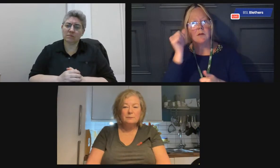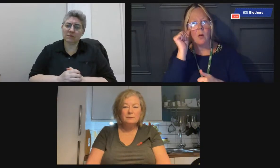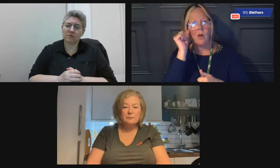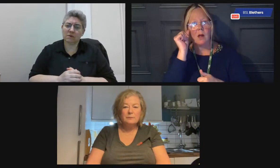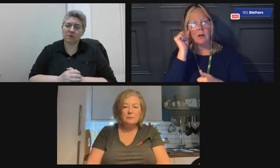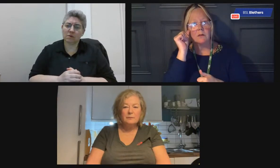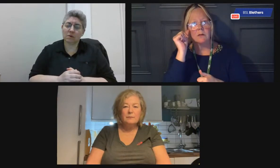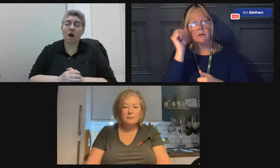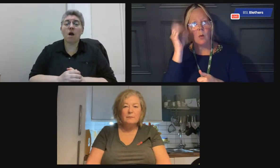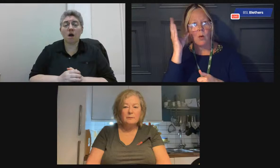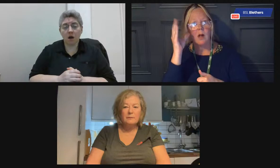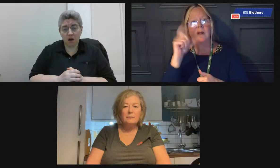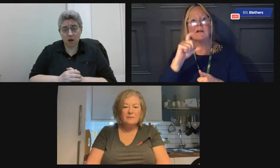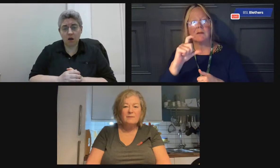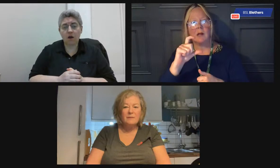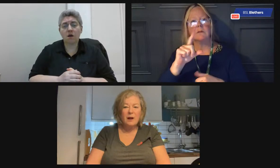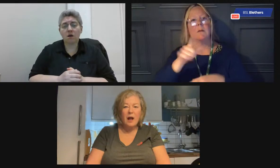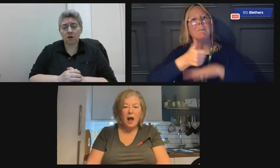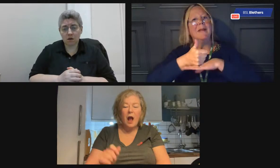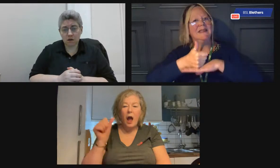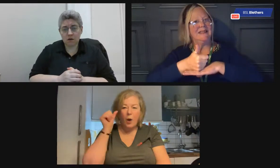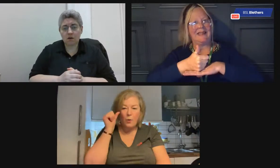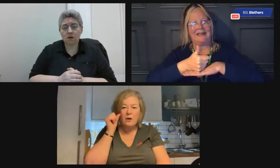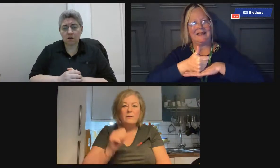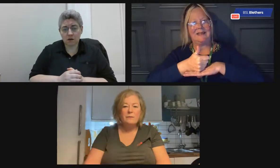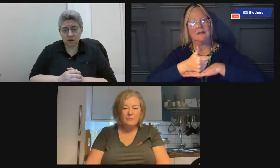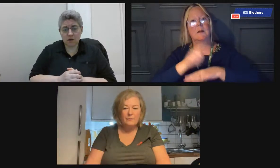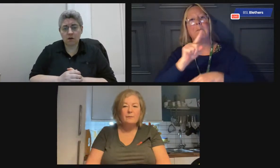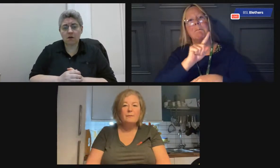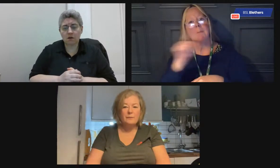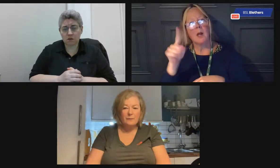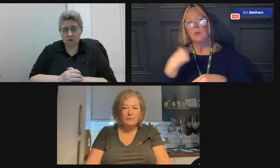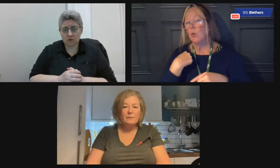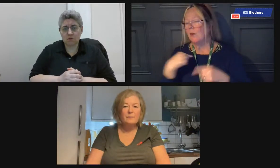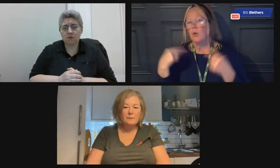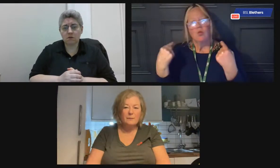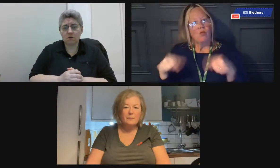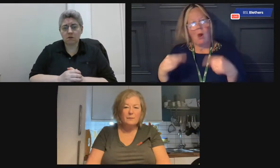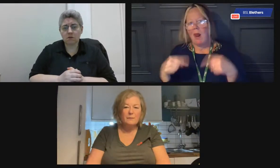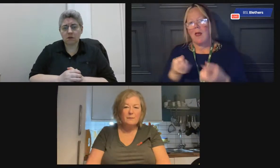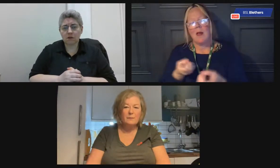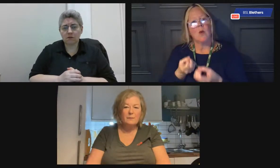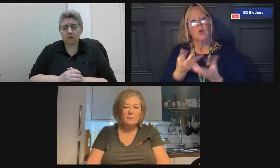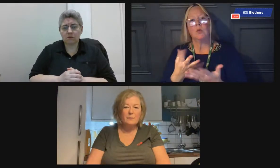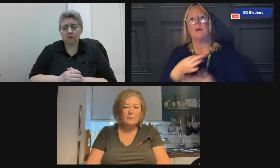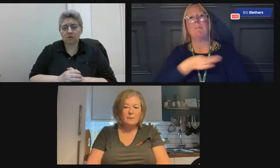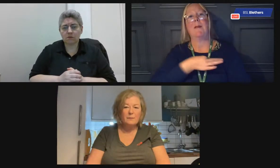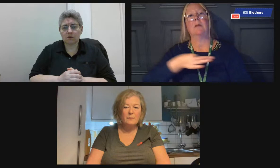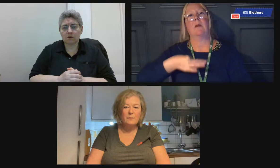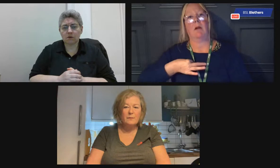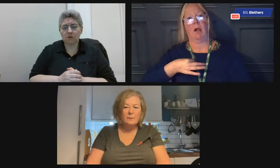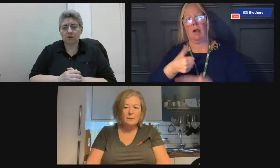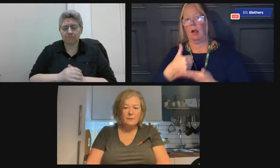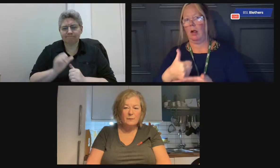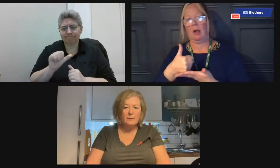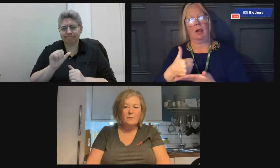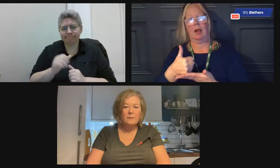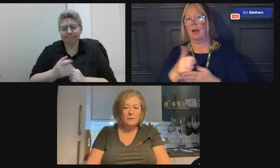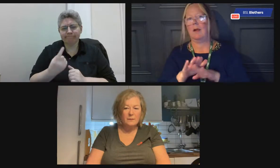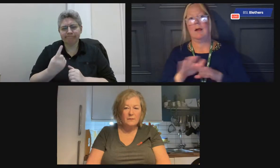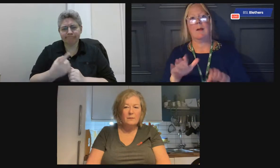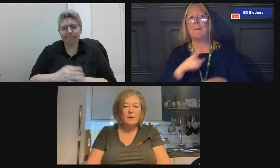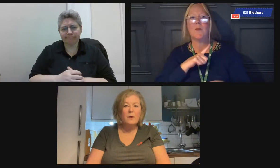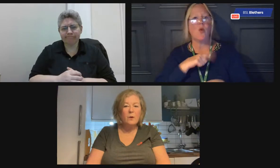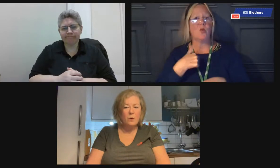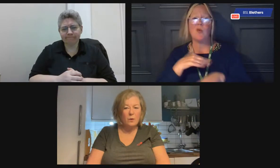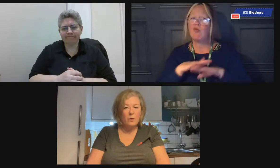Yes, we do provide kind of cancer awareness training, but it's very basic. But we're not allowed to